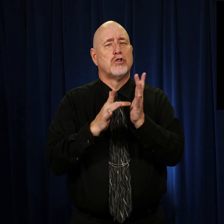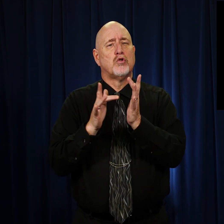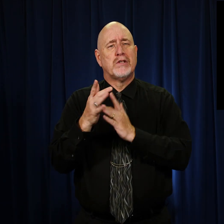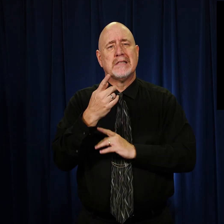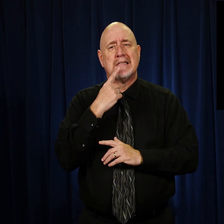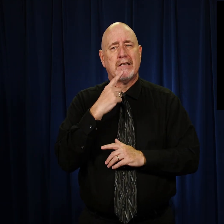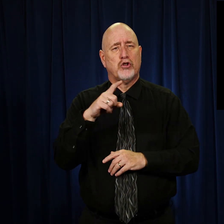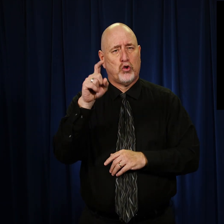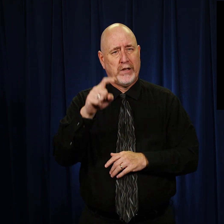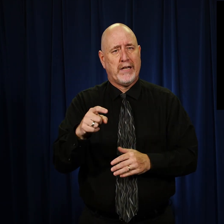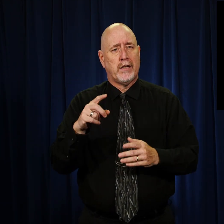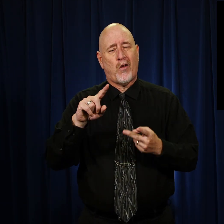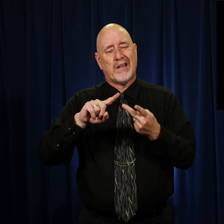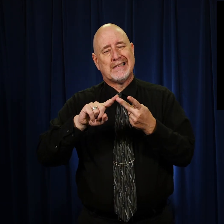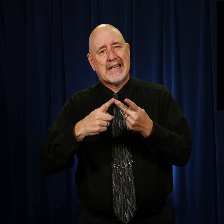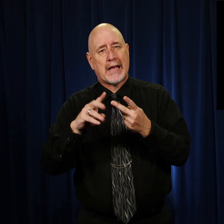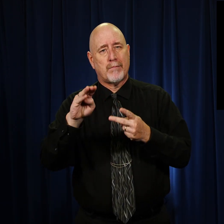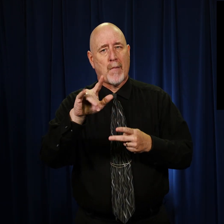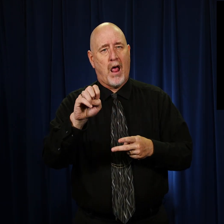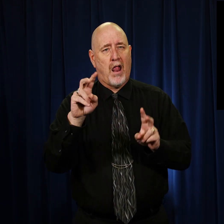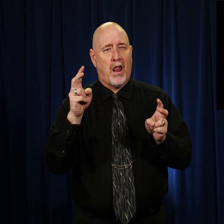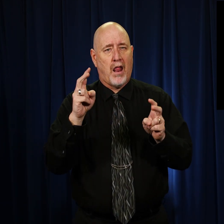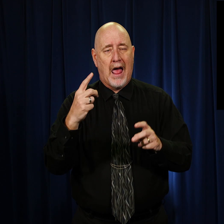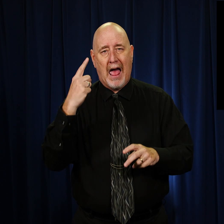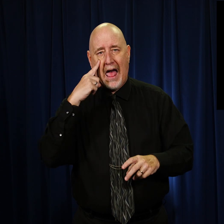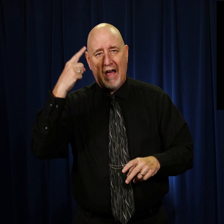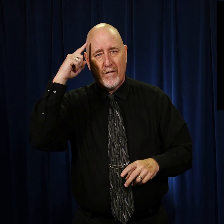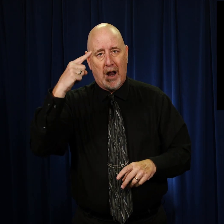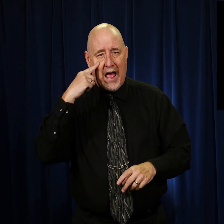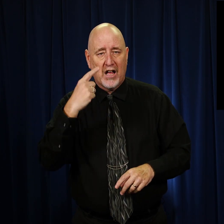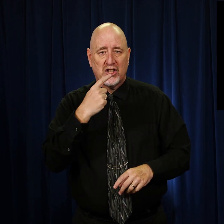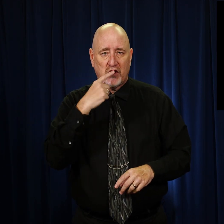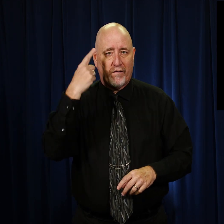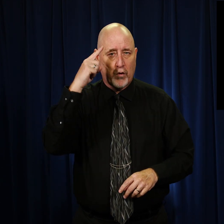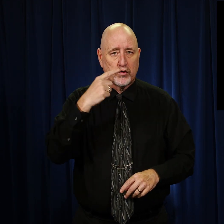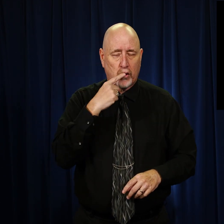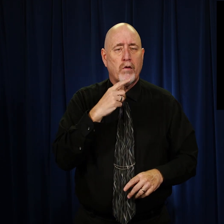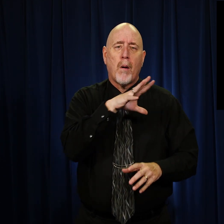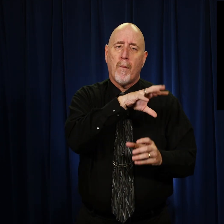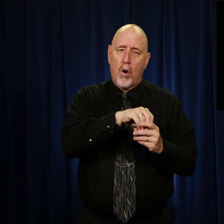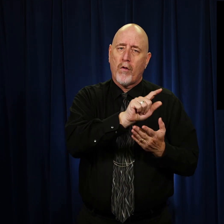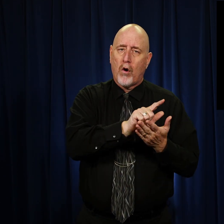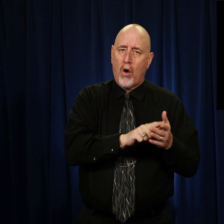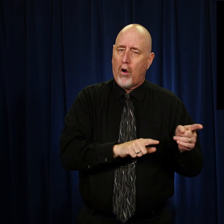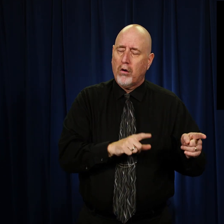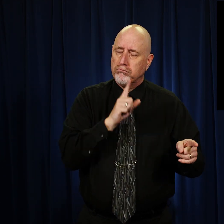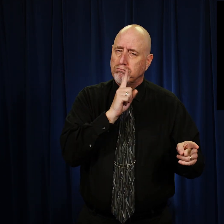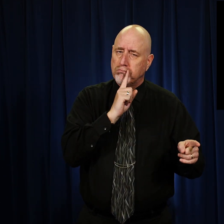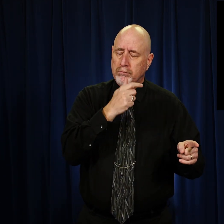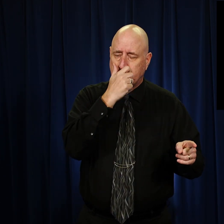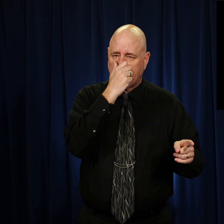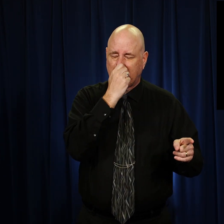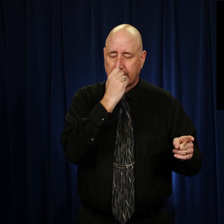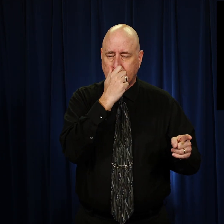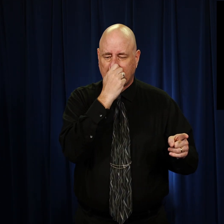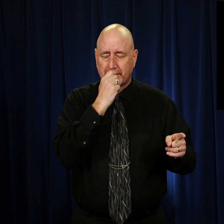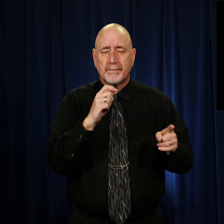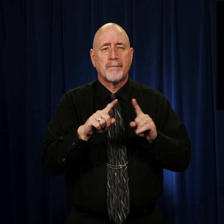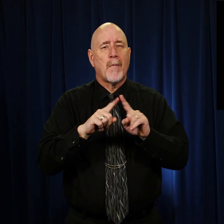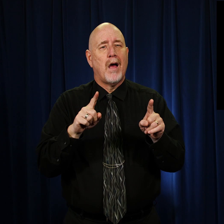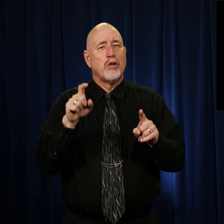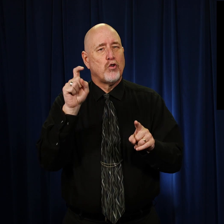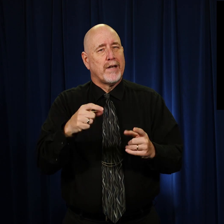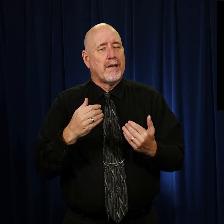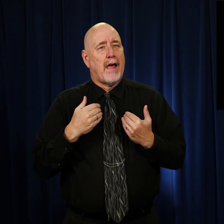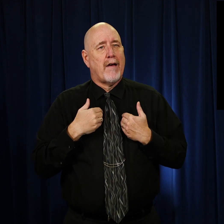Jesus says you need to go the second mile. The eye for an eye, a tooth for a tooth, that was a part of the law. There's no doubt about that. But you